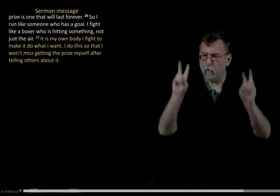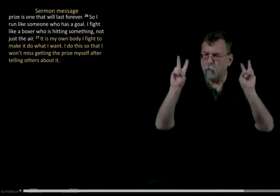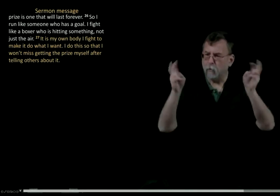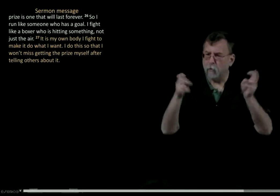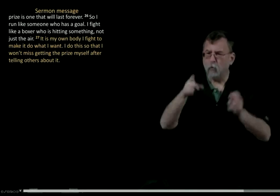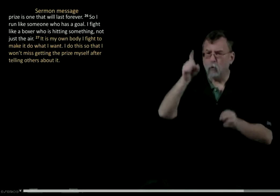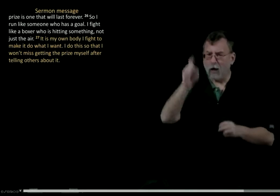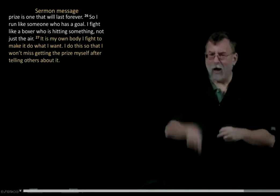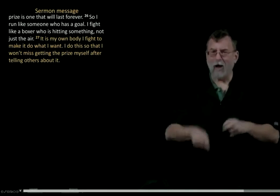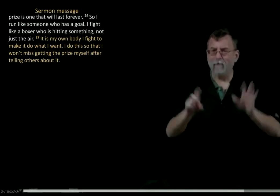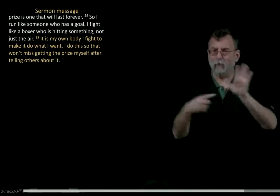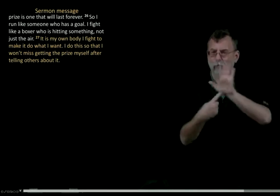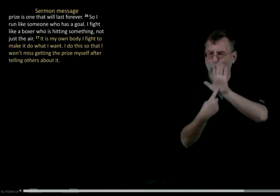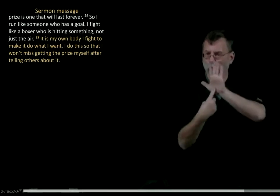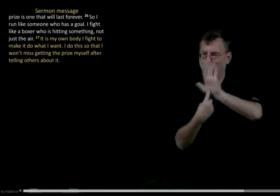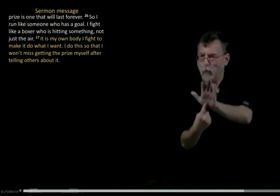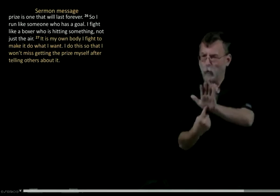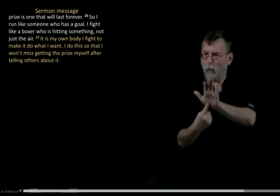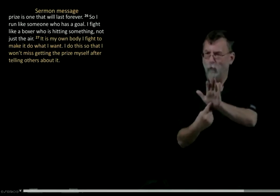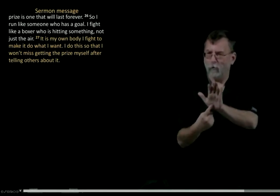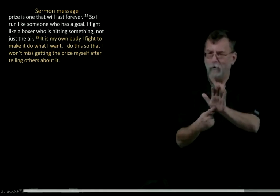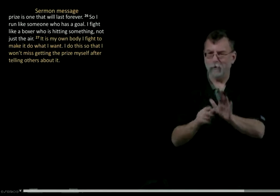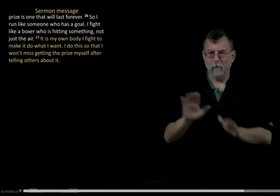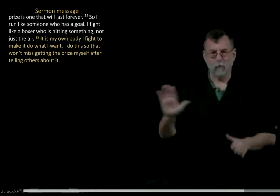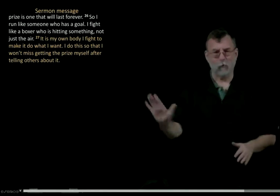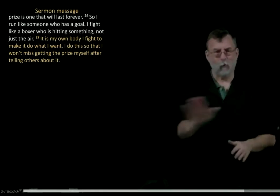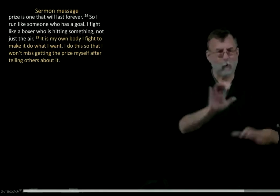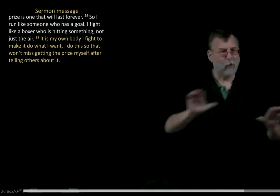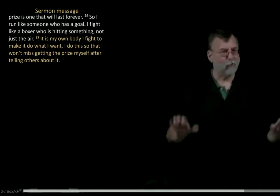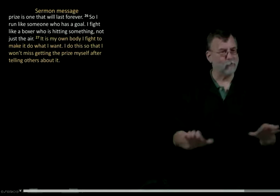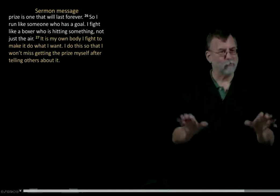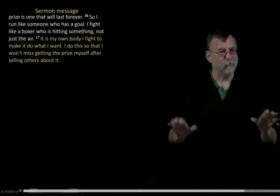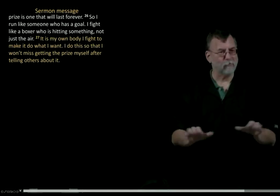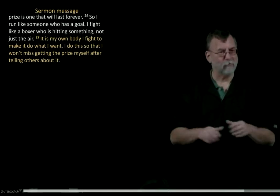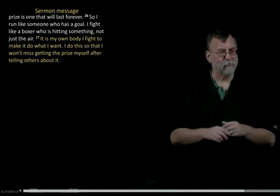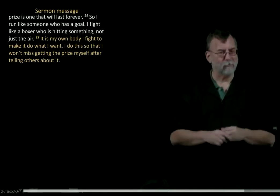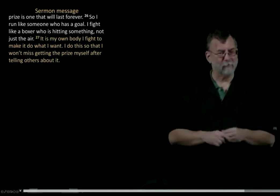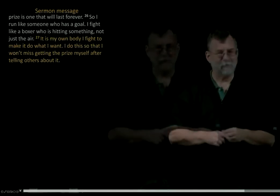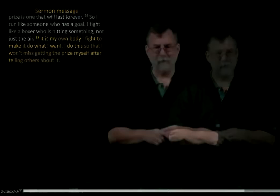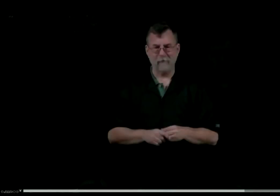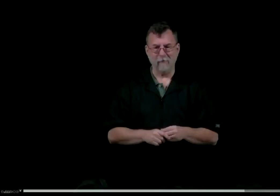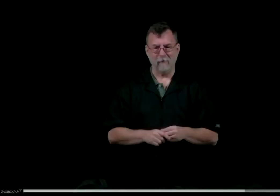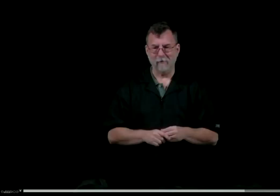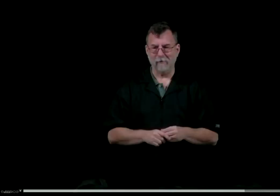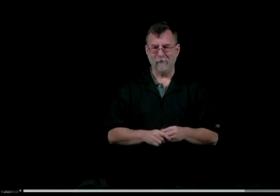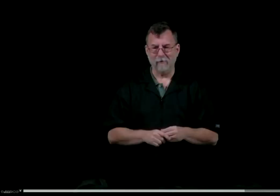If you want the prize, you have to show others how to do it.